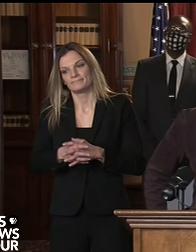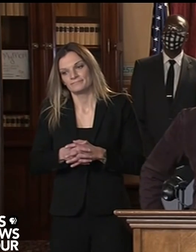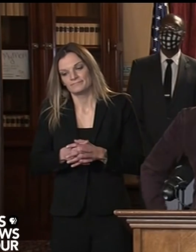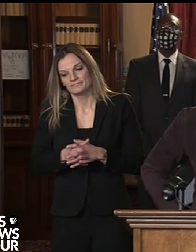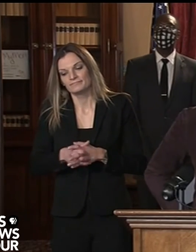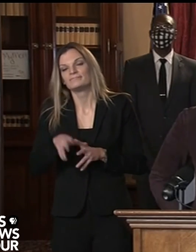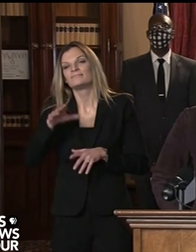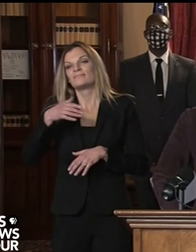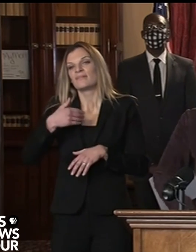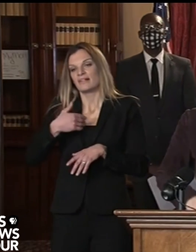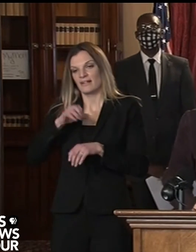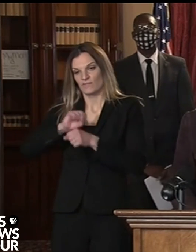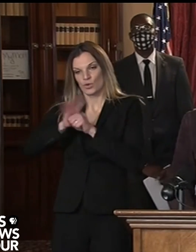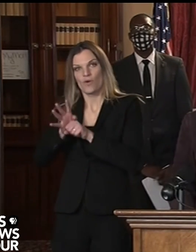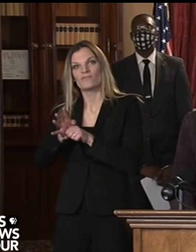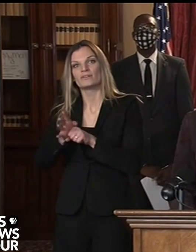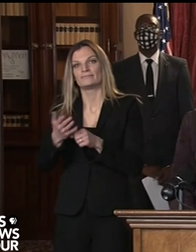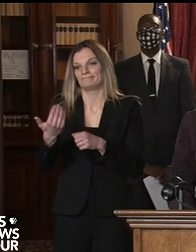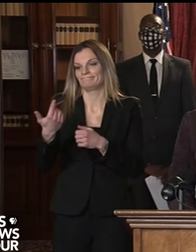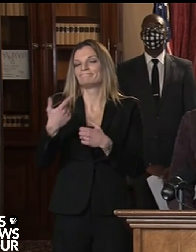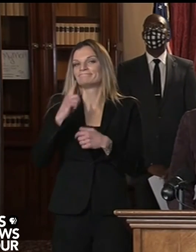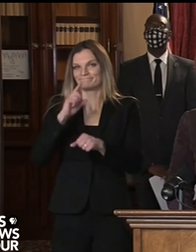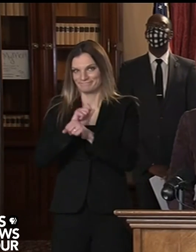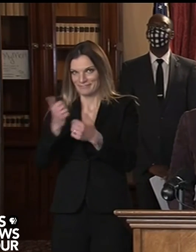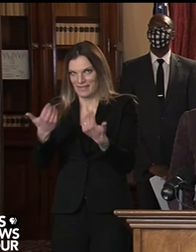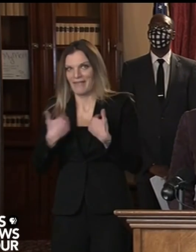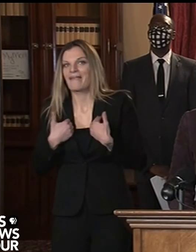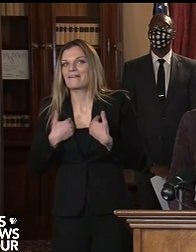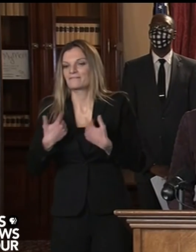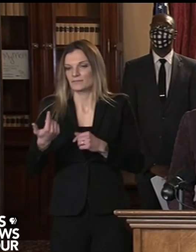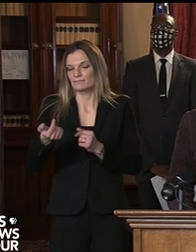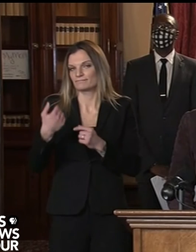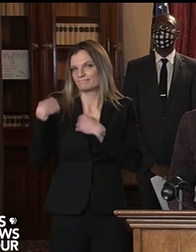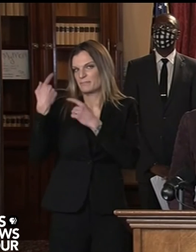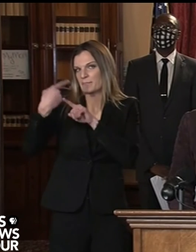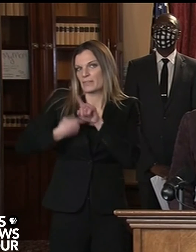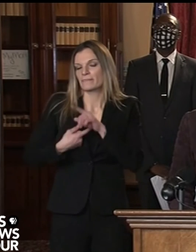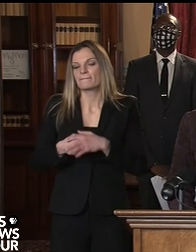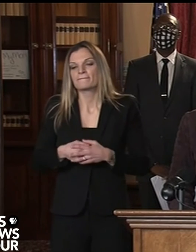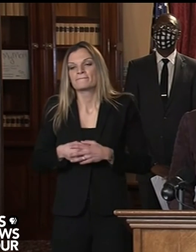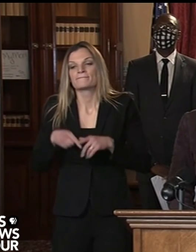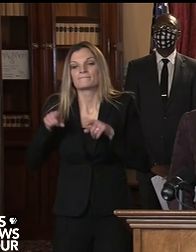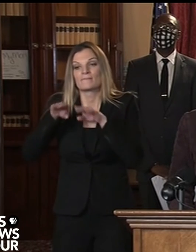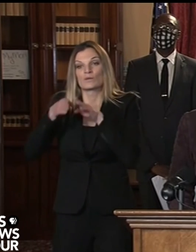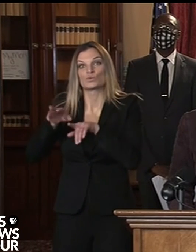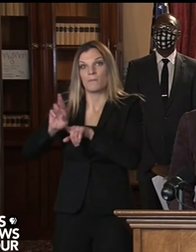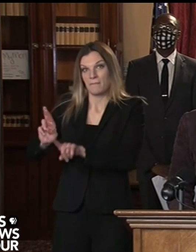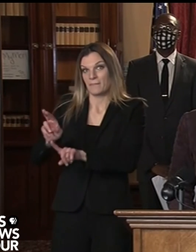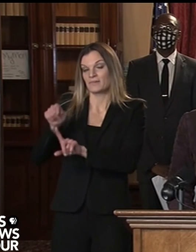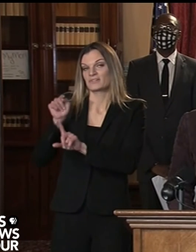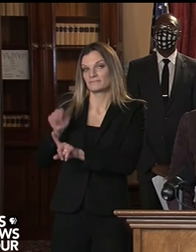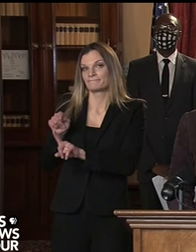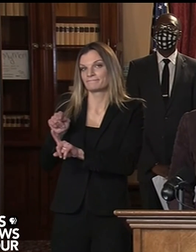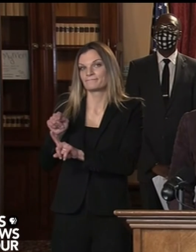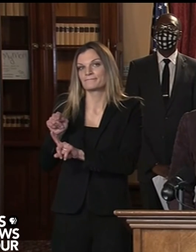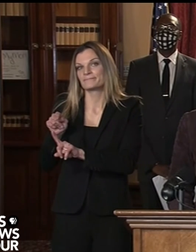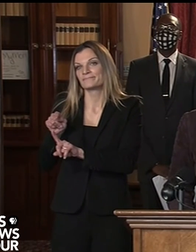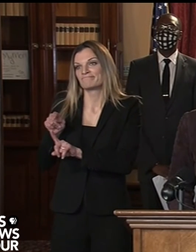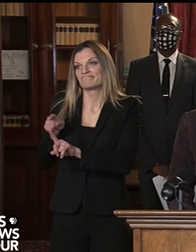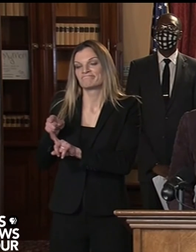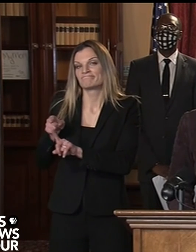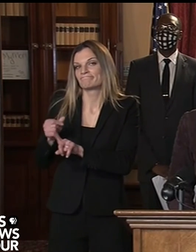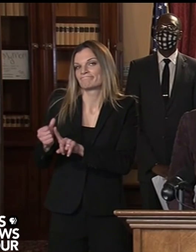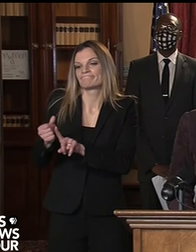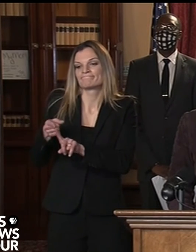COVID diagnosis in the past month, but House Republicans in particular will not publicly